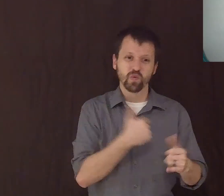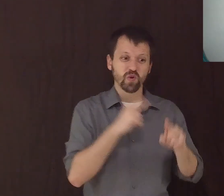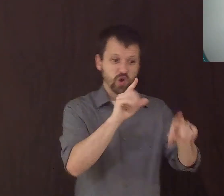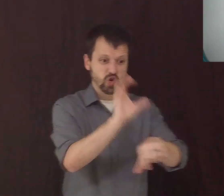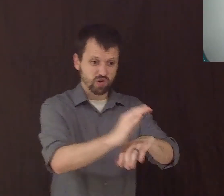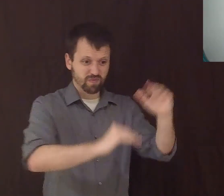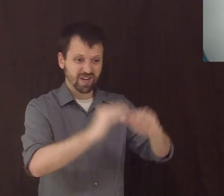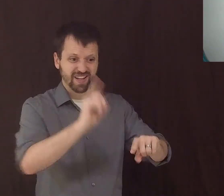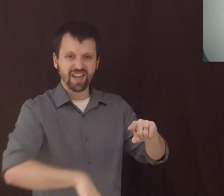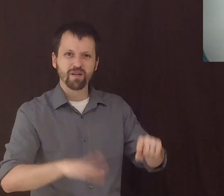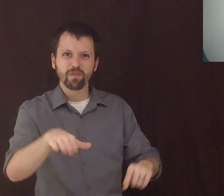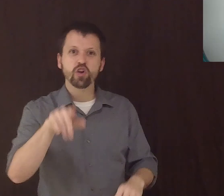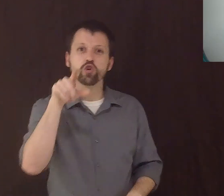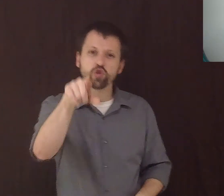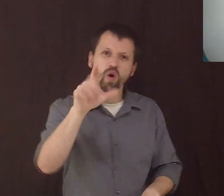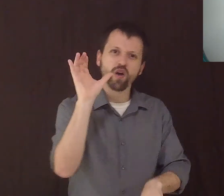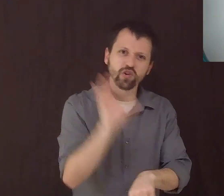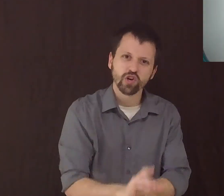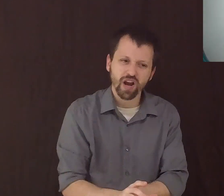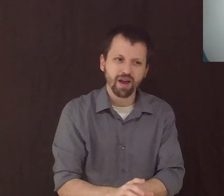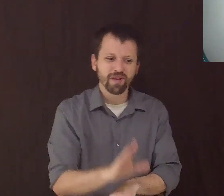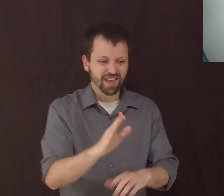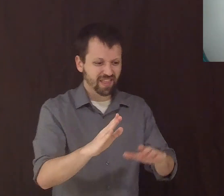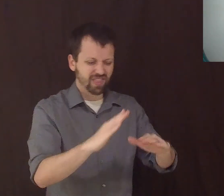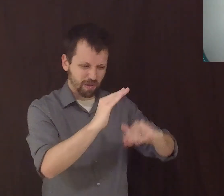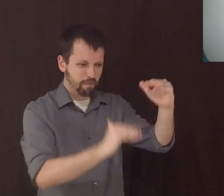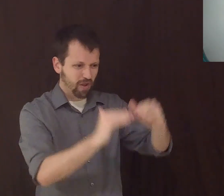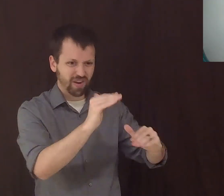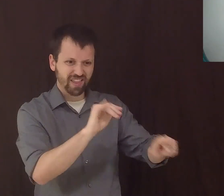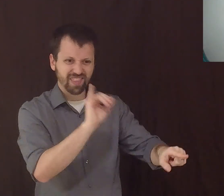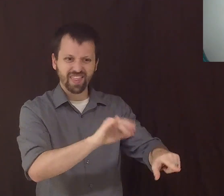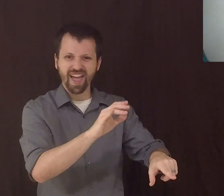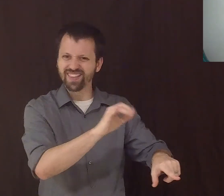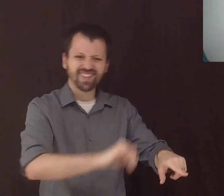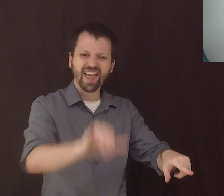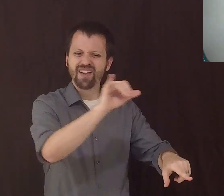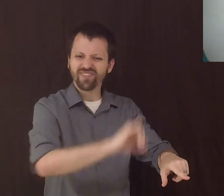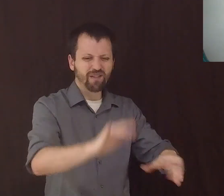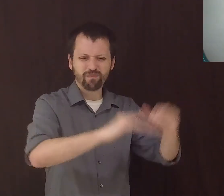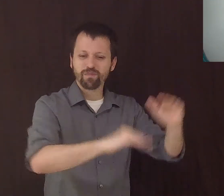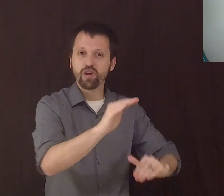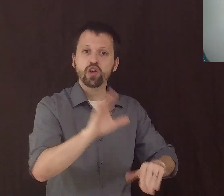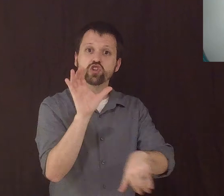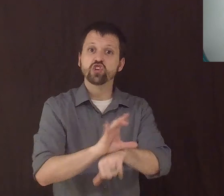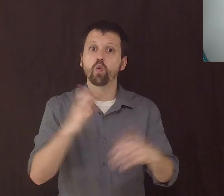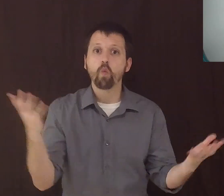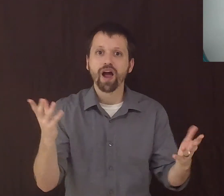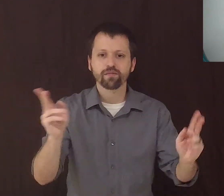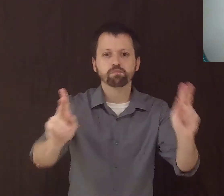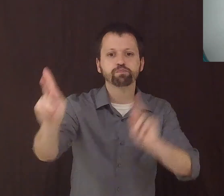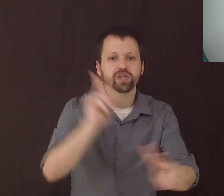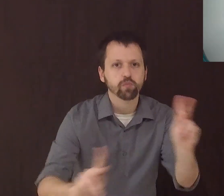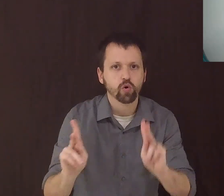but that building is what it was before this. It's a building. The church is the people. We are crossroads. And so